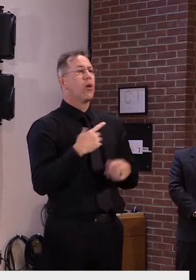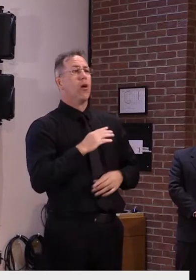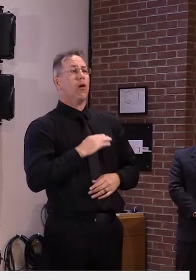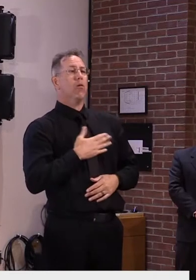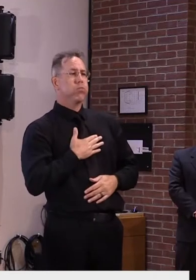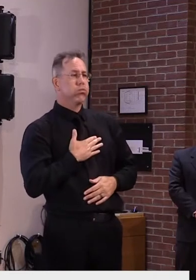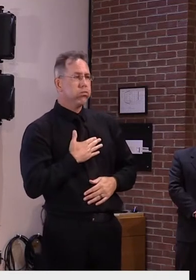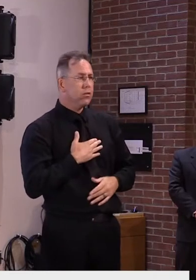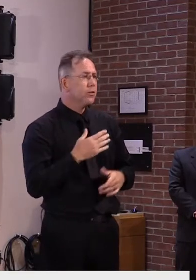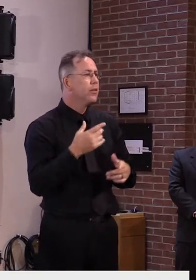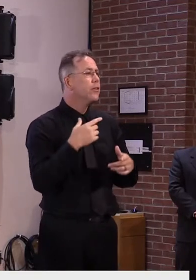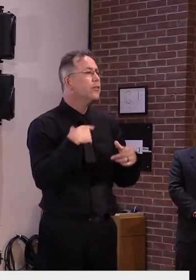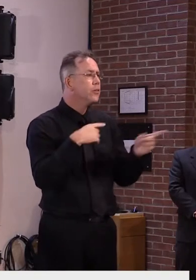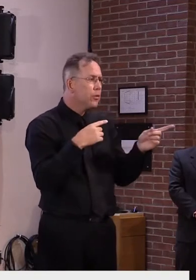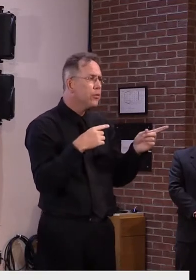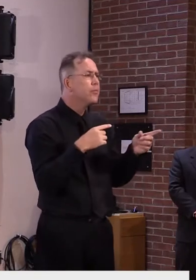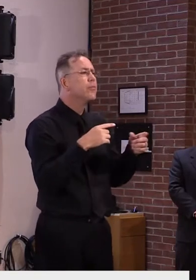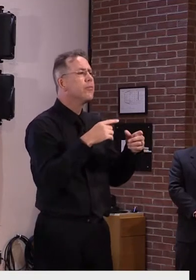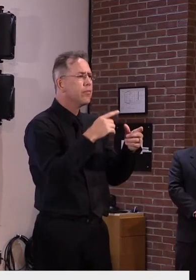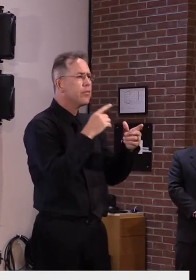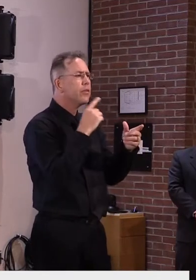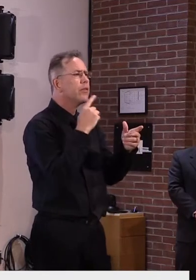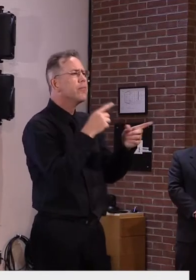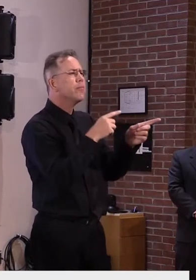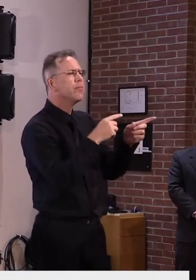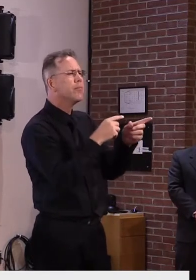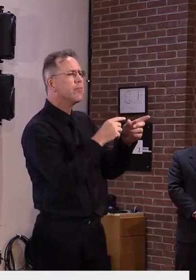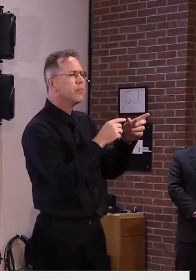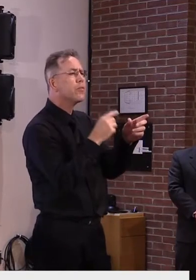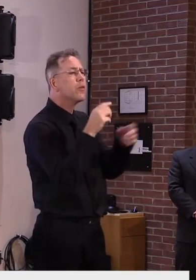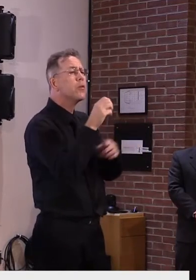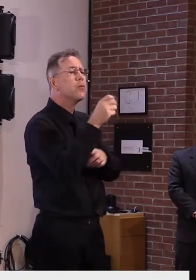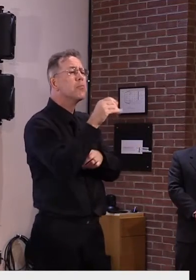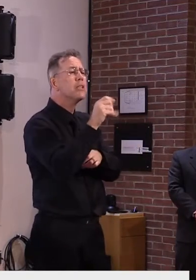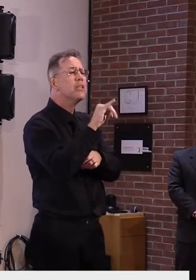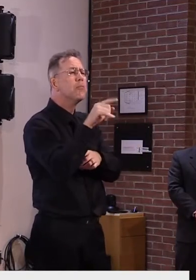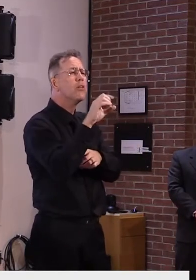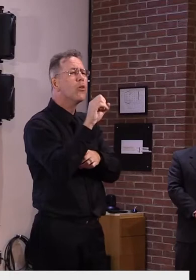who had been COVID-19 negative remain so in follow-up testing.